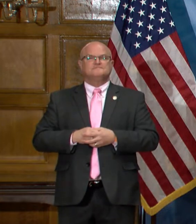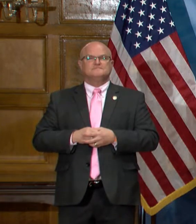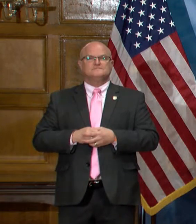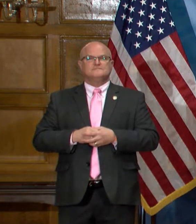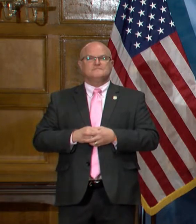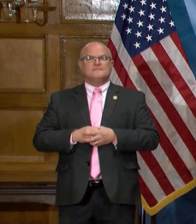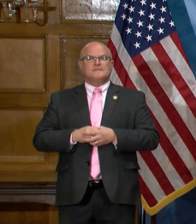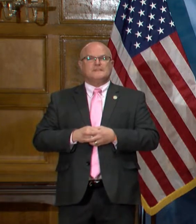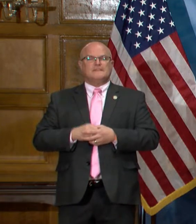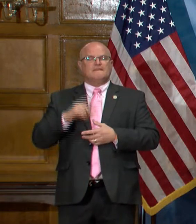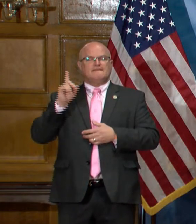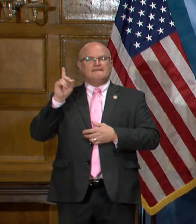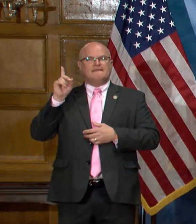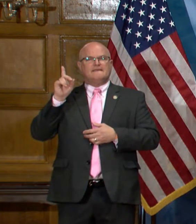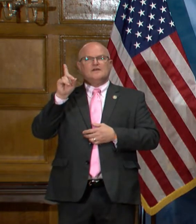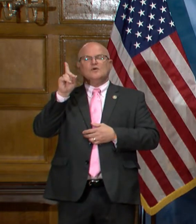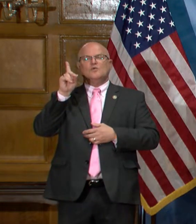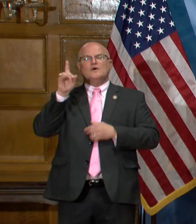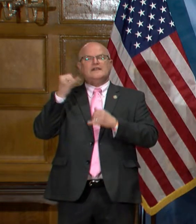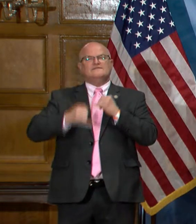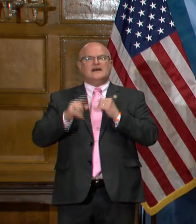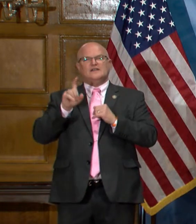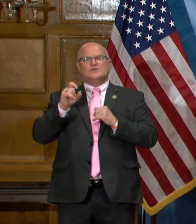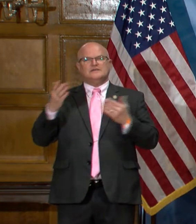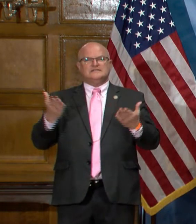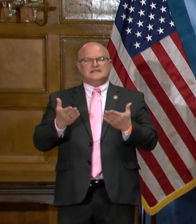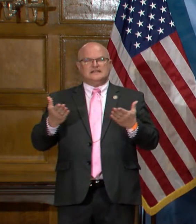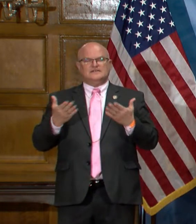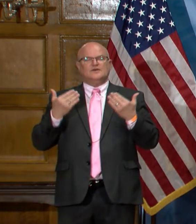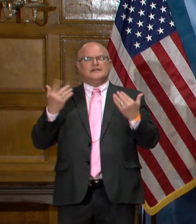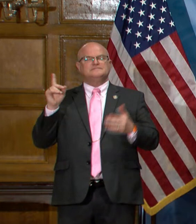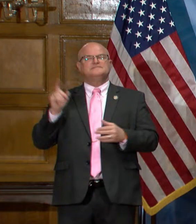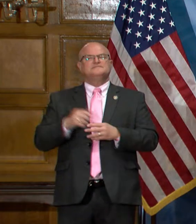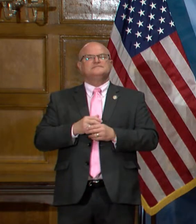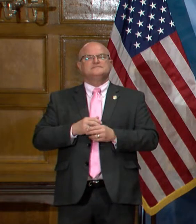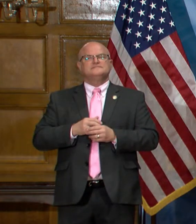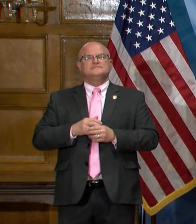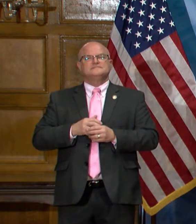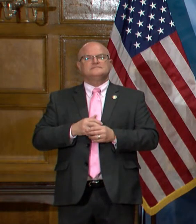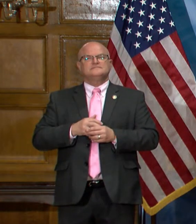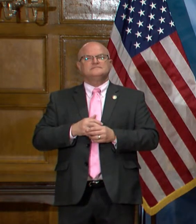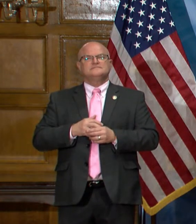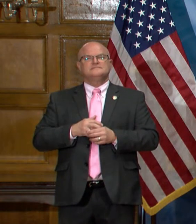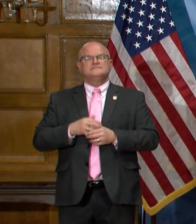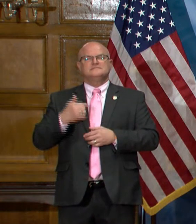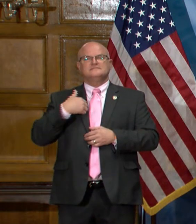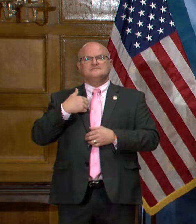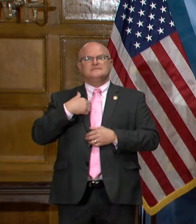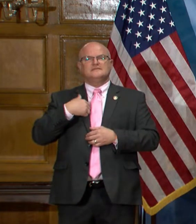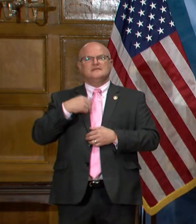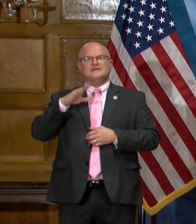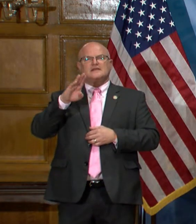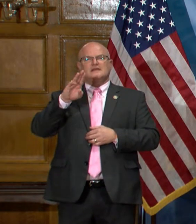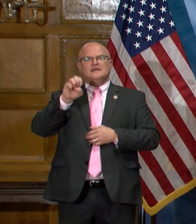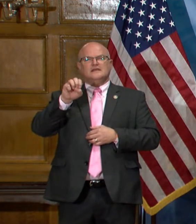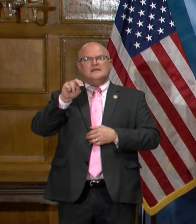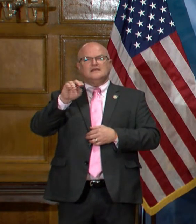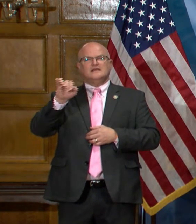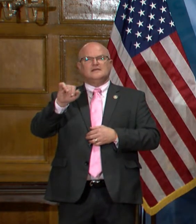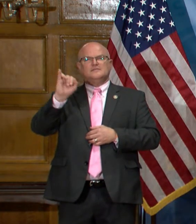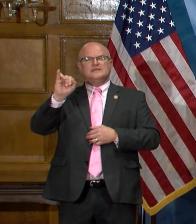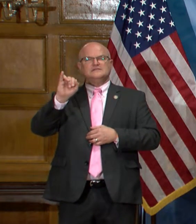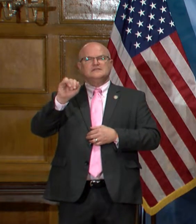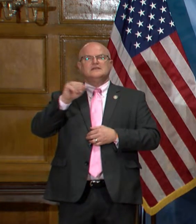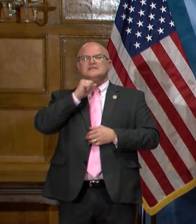With that, go ahead. Hi, One final question here. Go ahead. Yeah, this is Benji Hardy with the